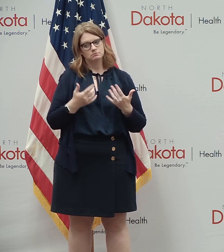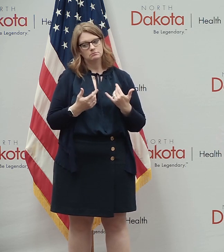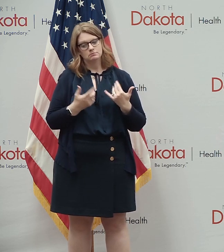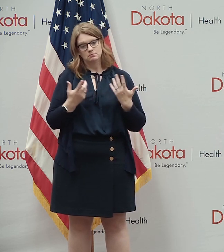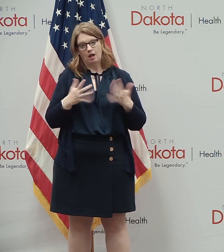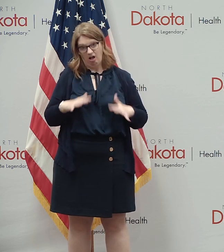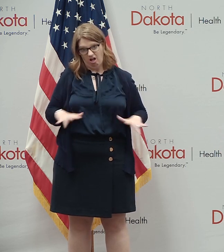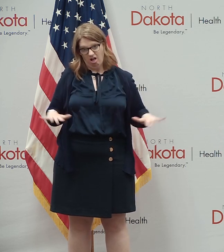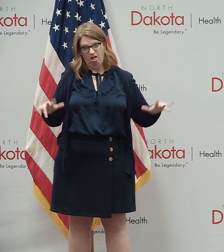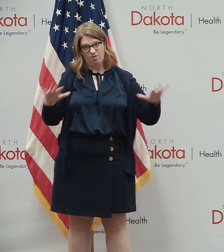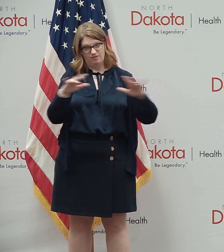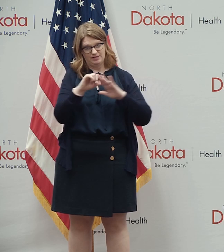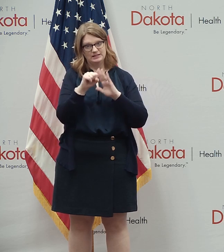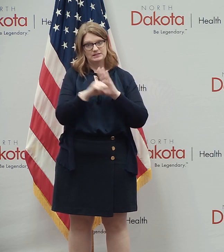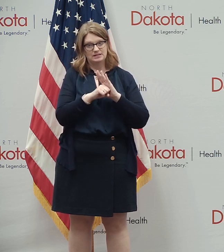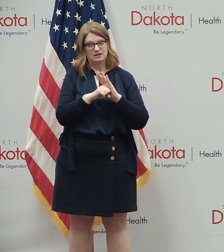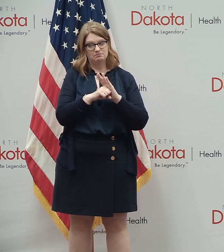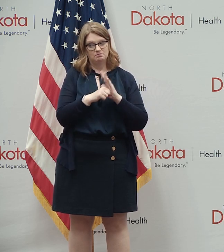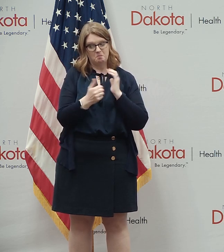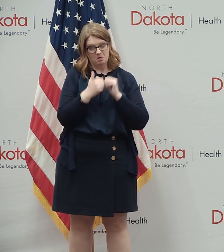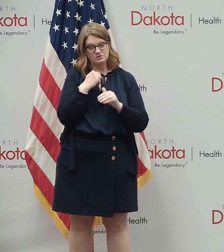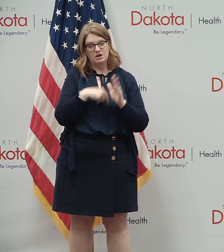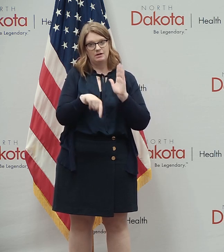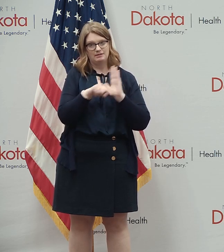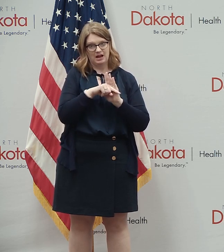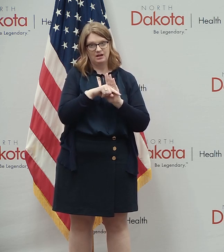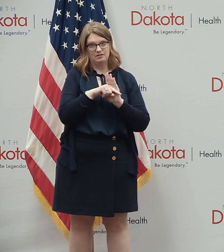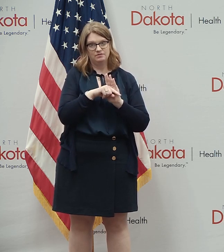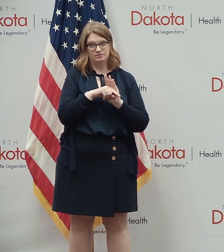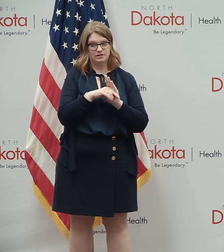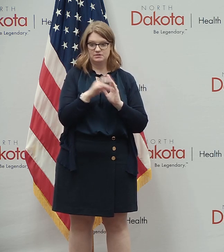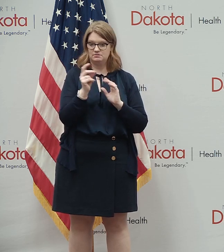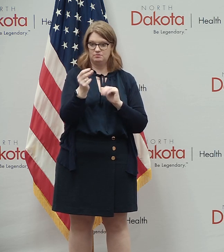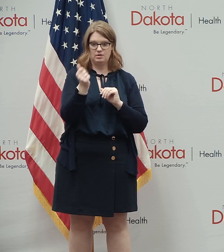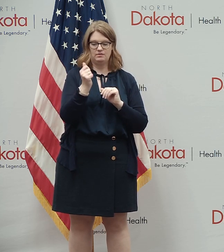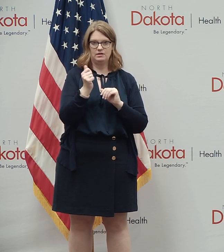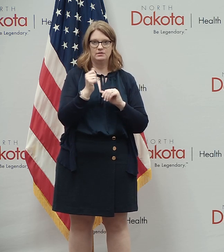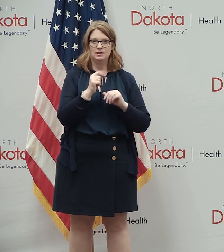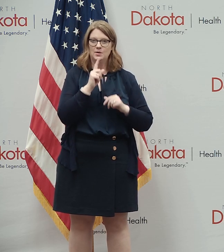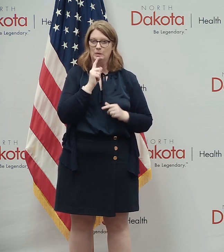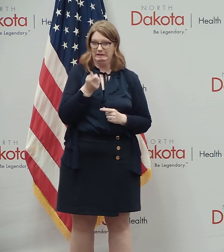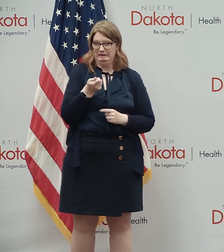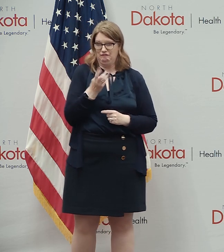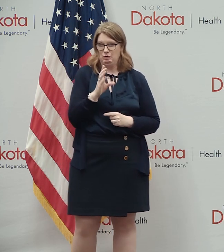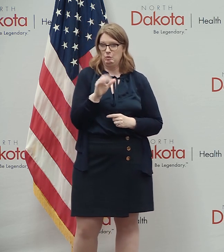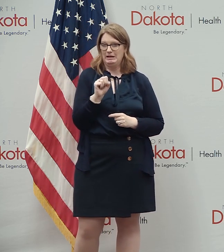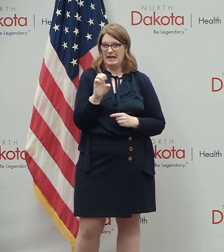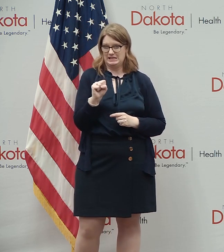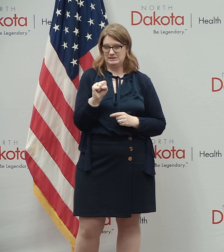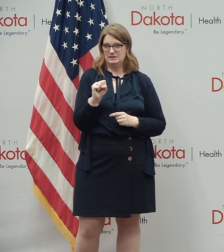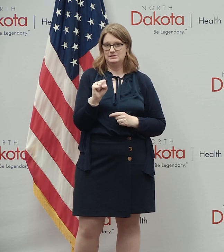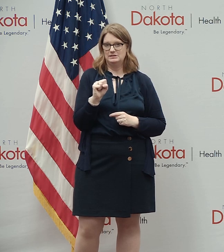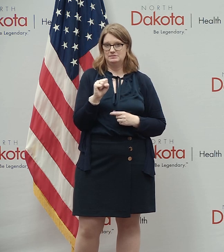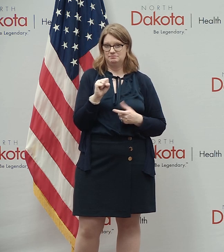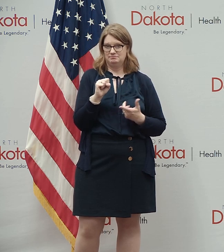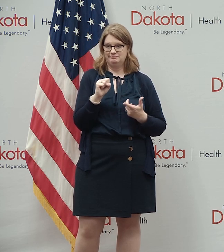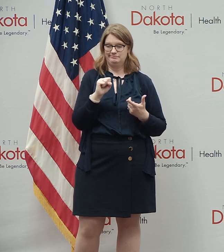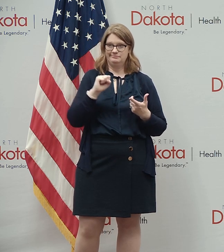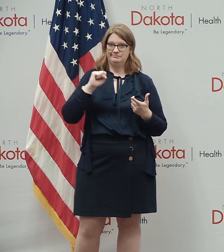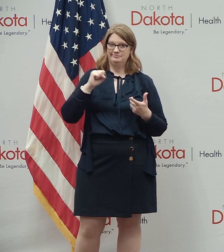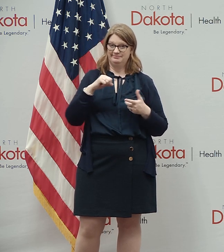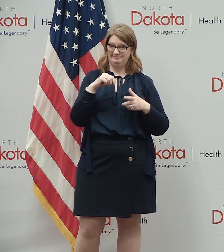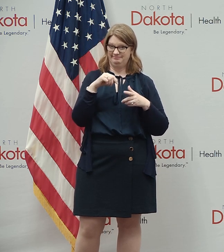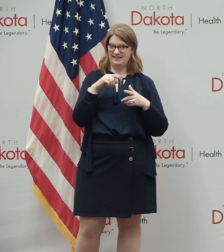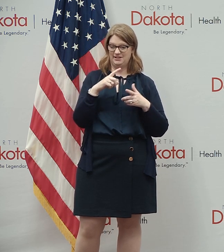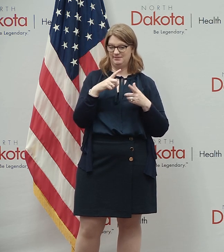across the state, are negative. I mean, because of the great work that we've done, we're down to very few cases inside of